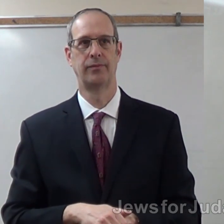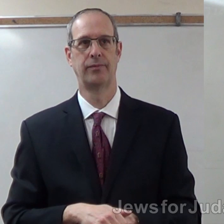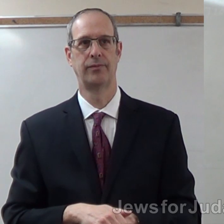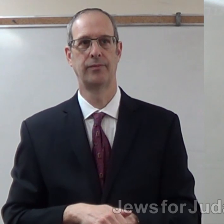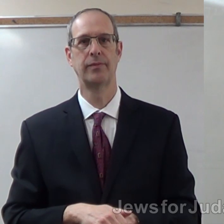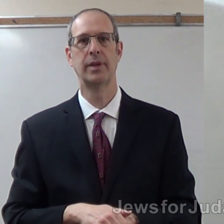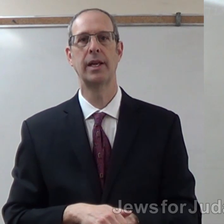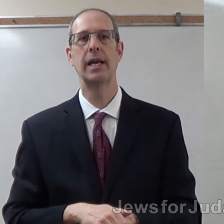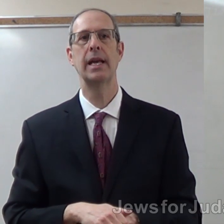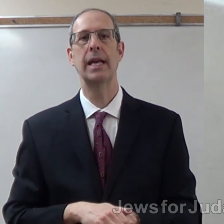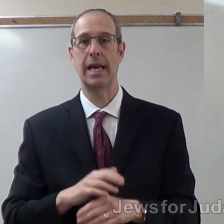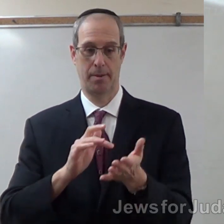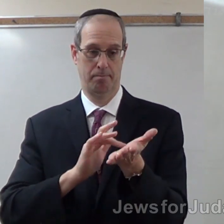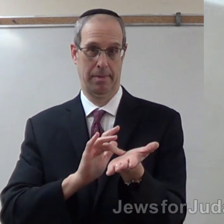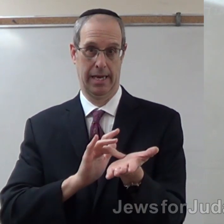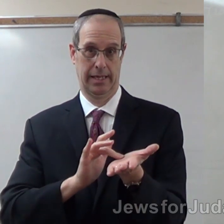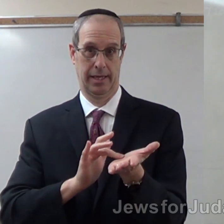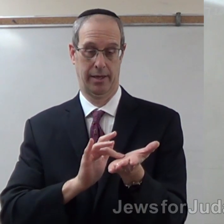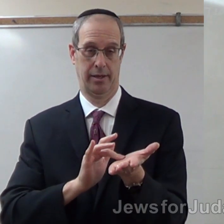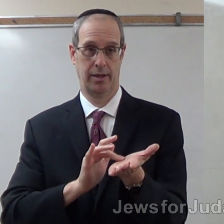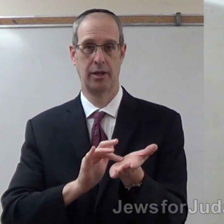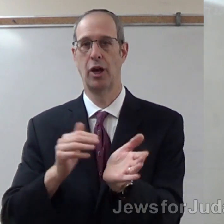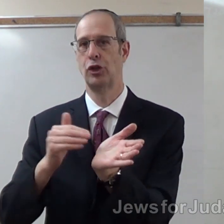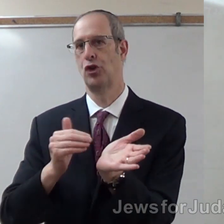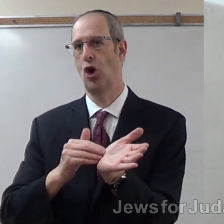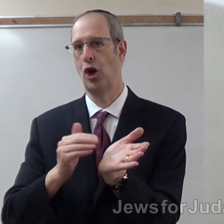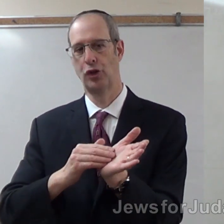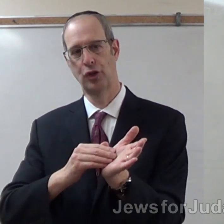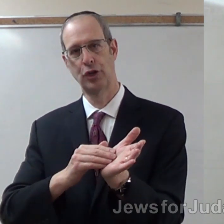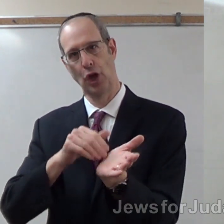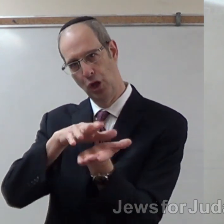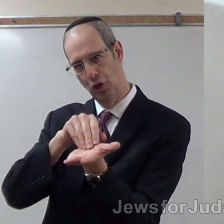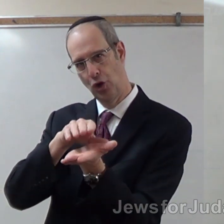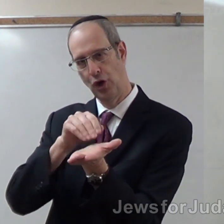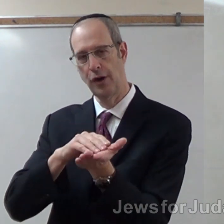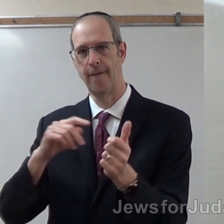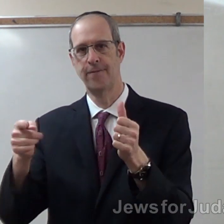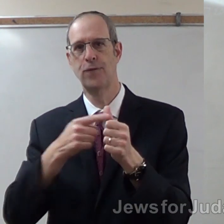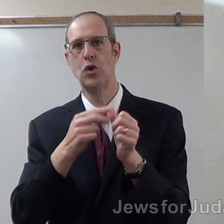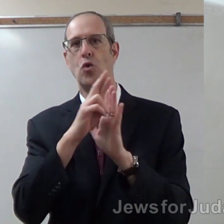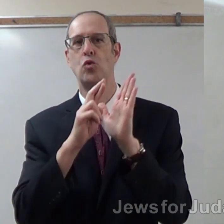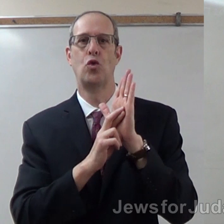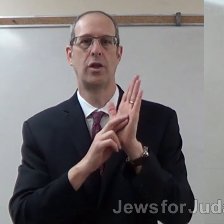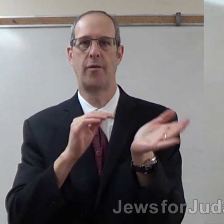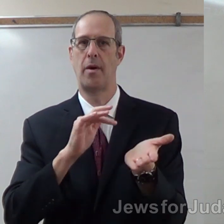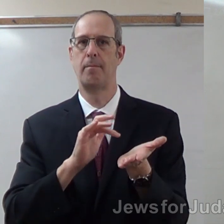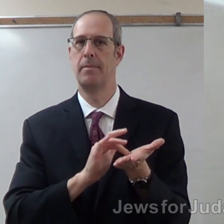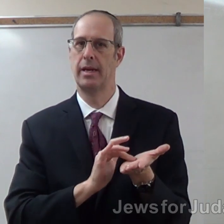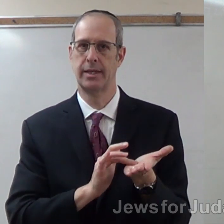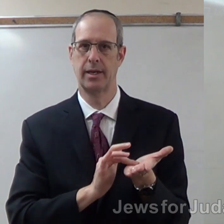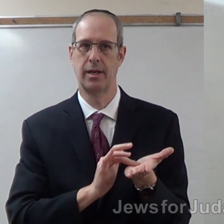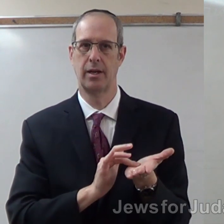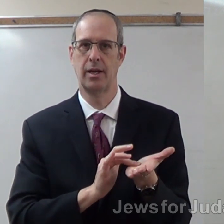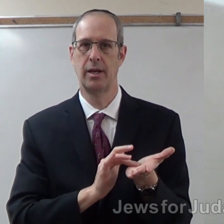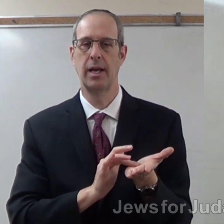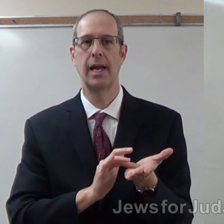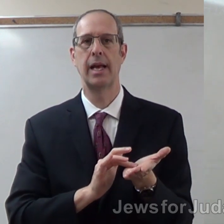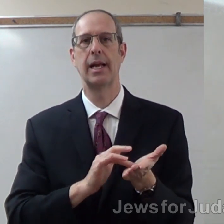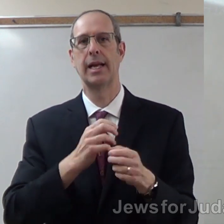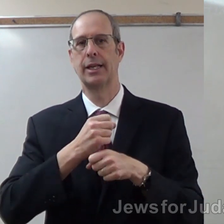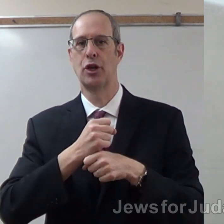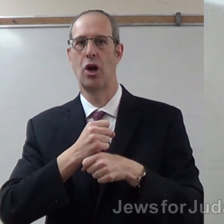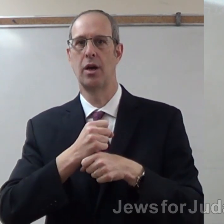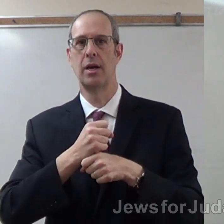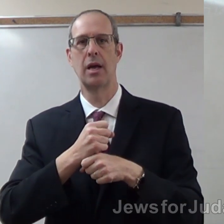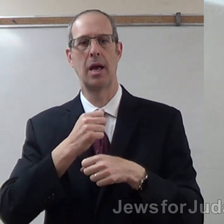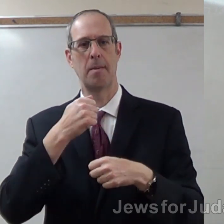They say in medicine, doctors are taught, the first rule of medicine is cause